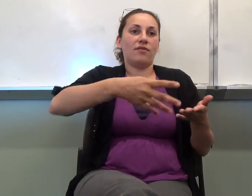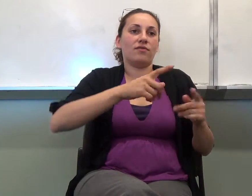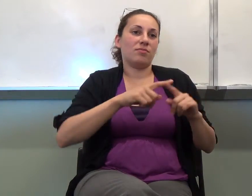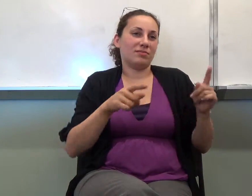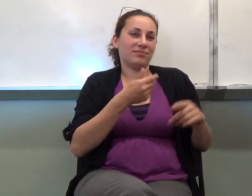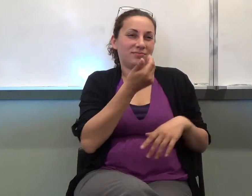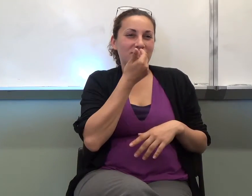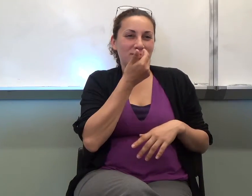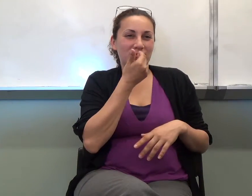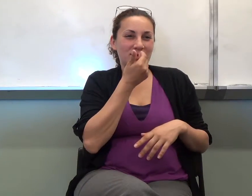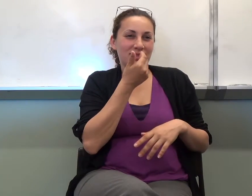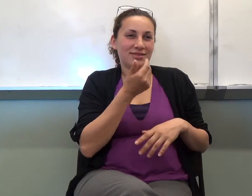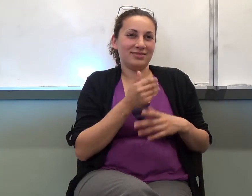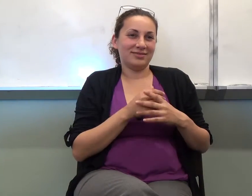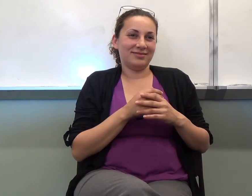certain meaning to them.